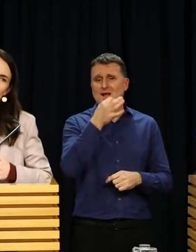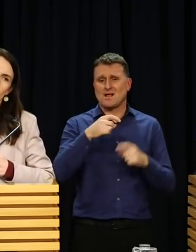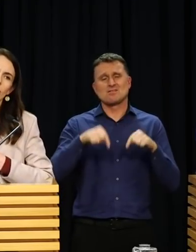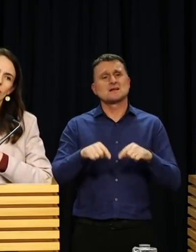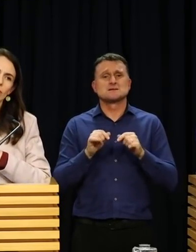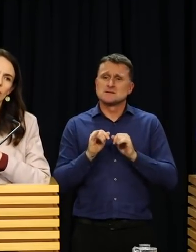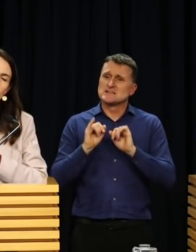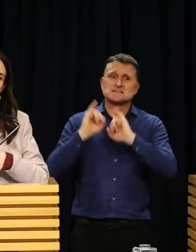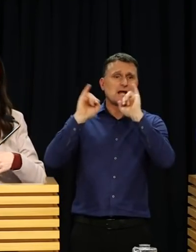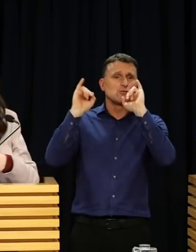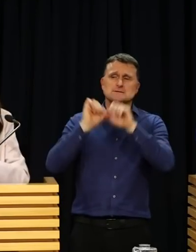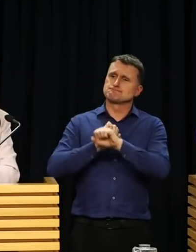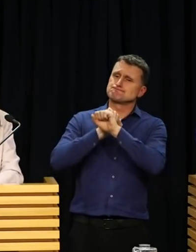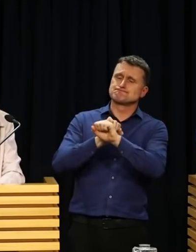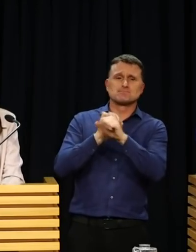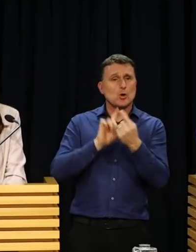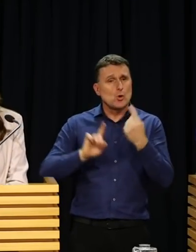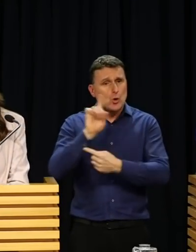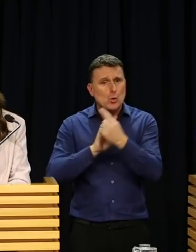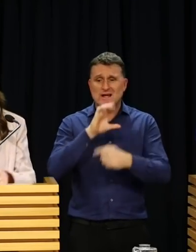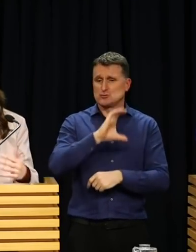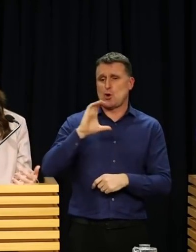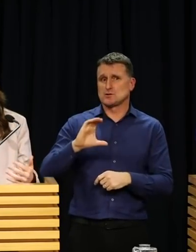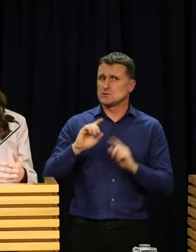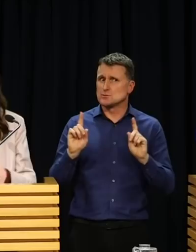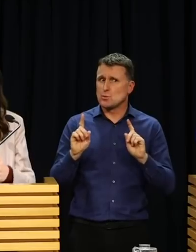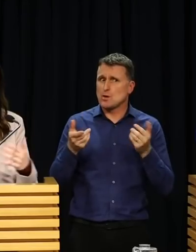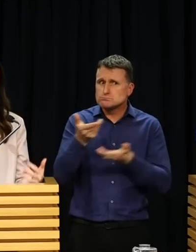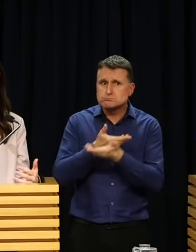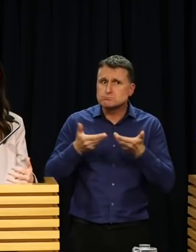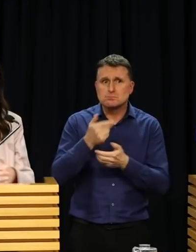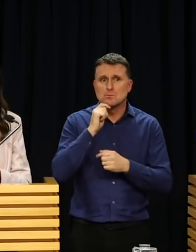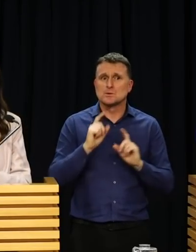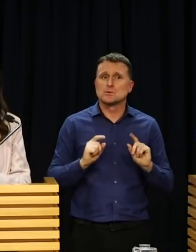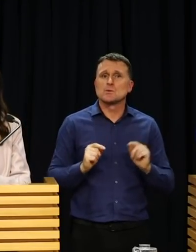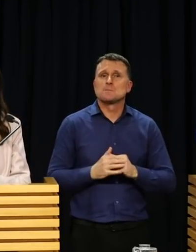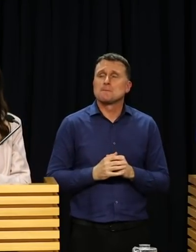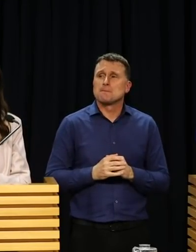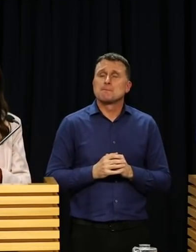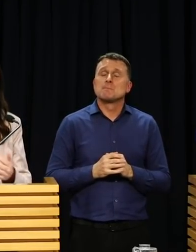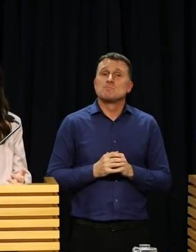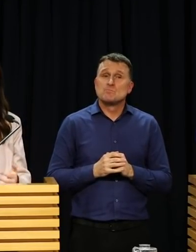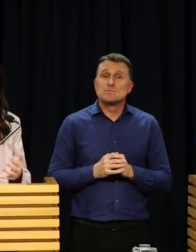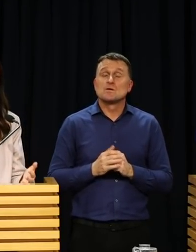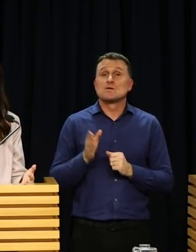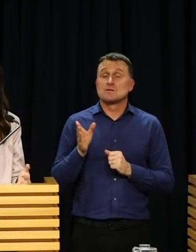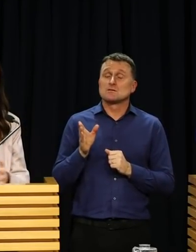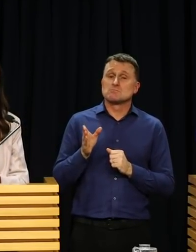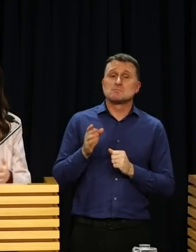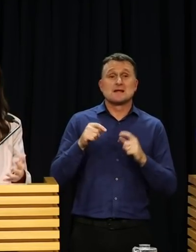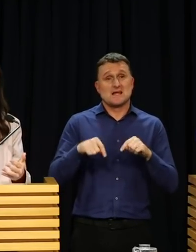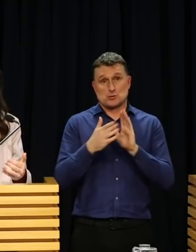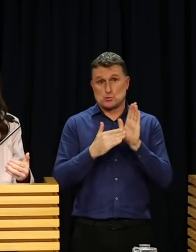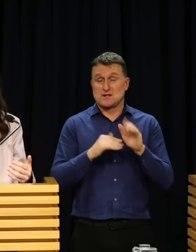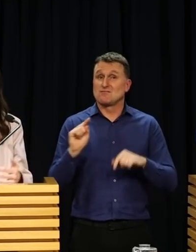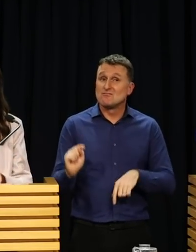the sort of conversations you need to take place? So this is the first hui of its kind in New